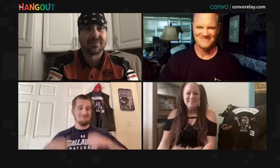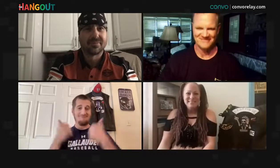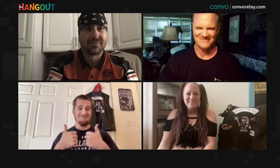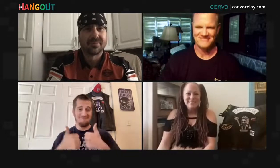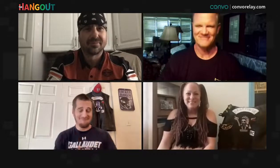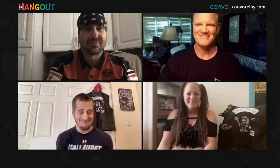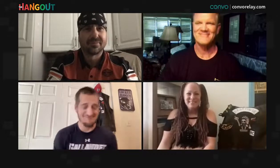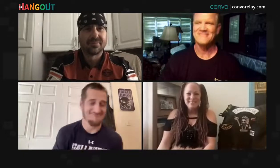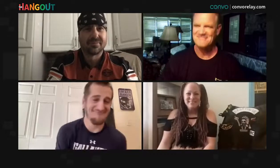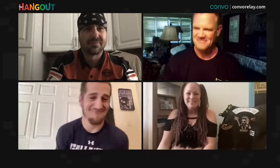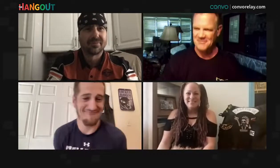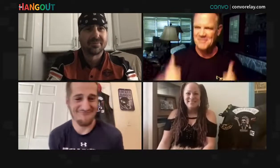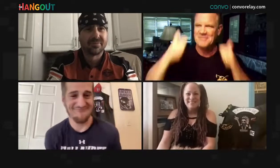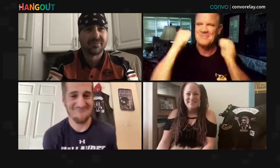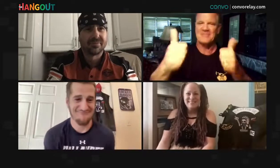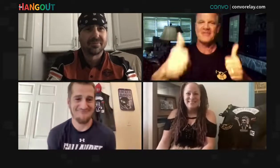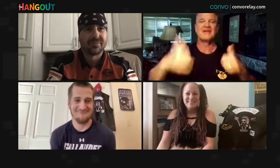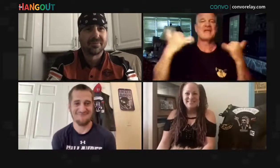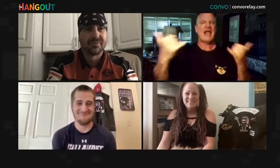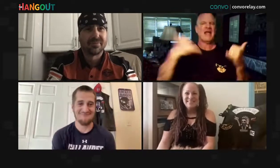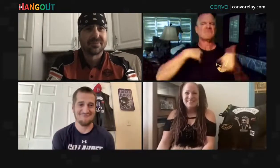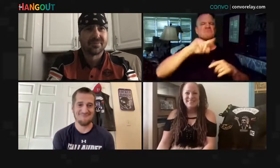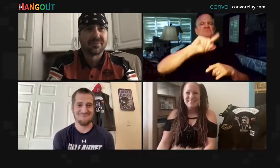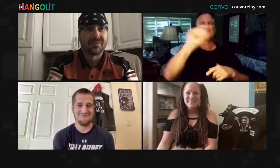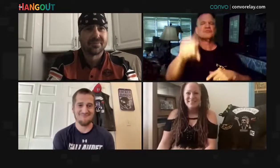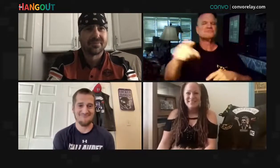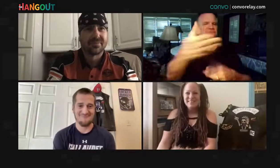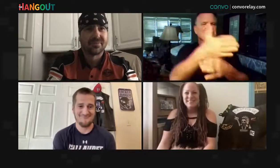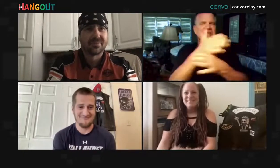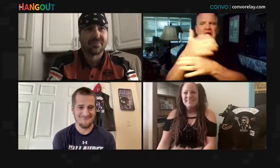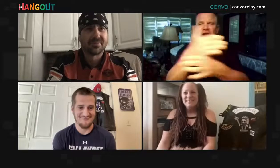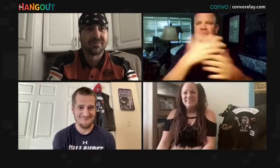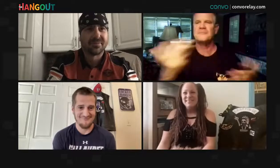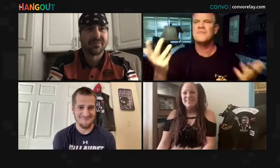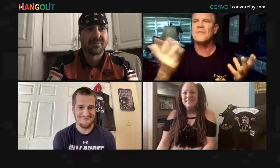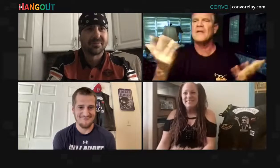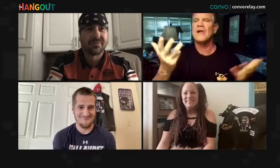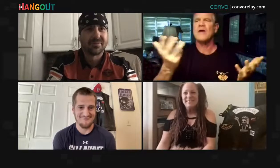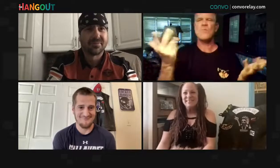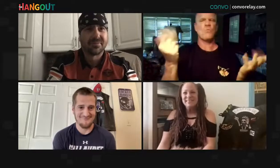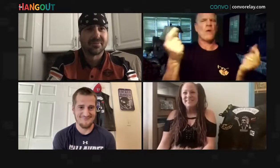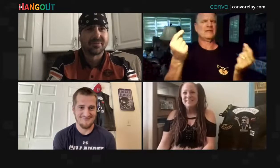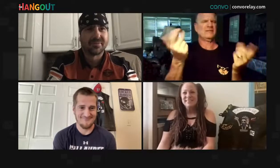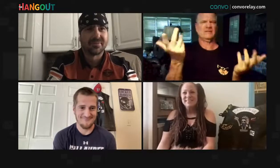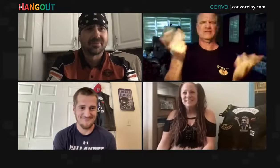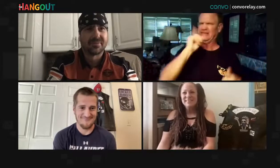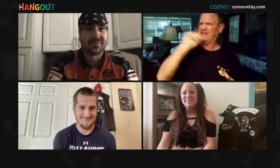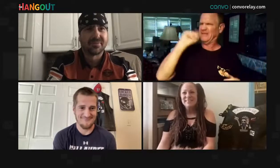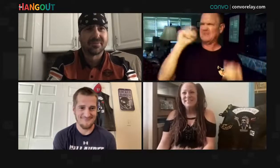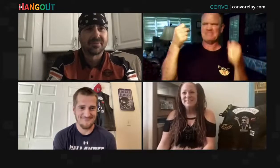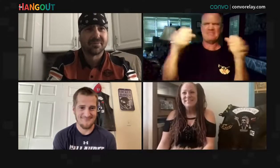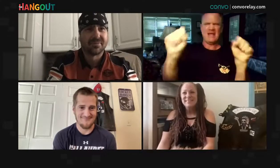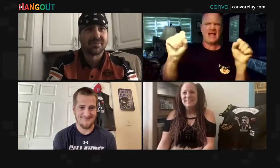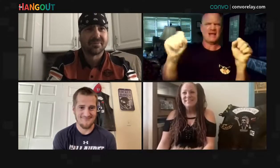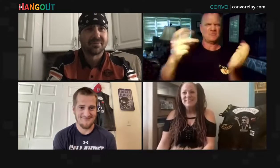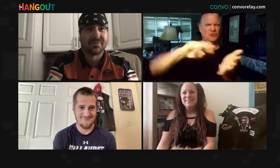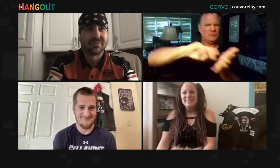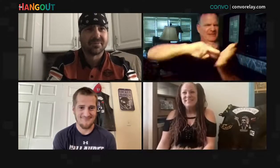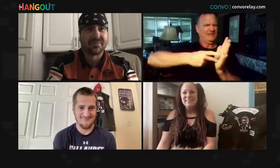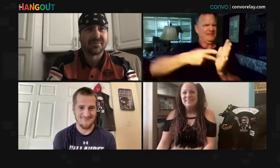Def Power leather cut behind me. All right. So this is Sean.